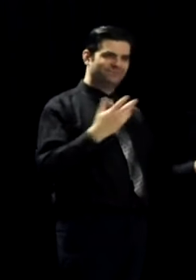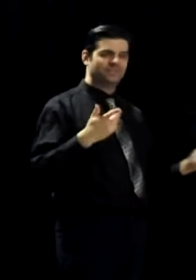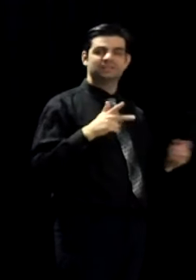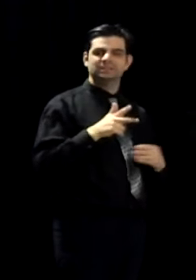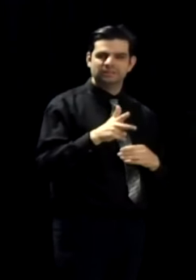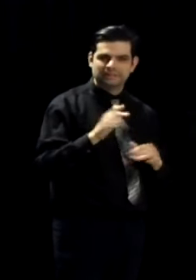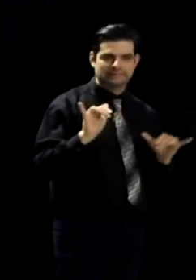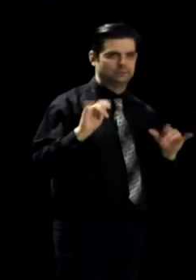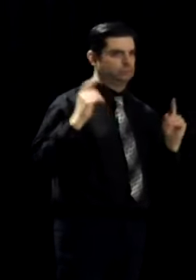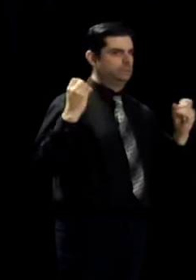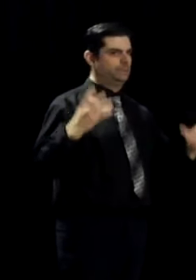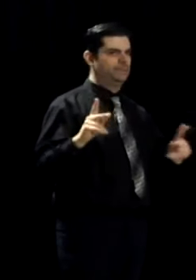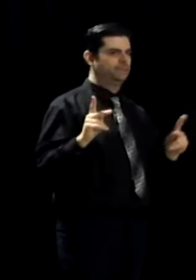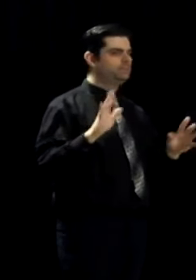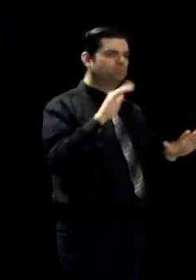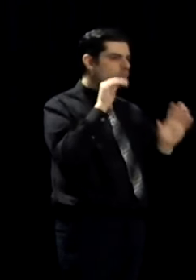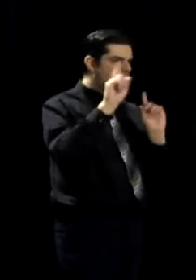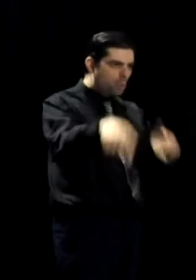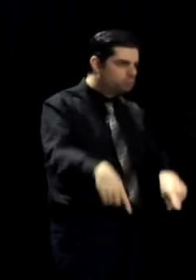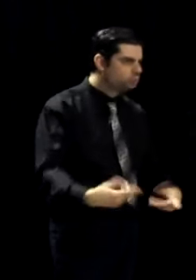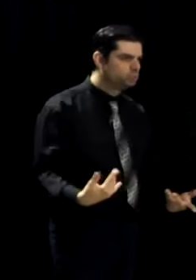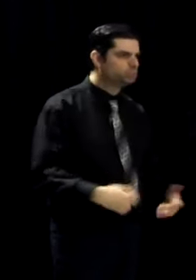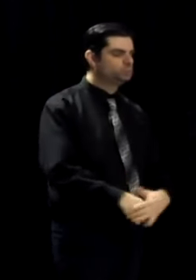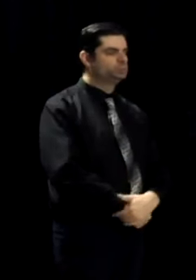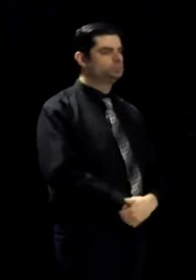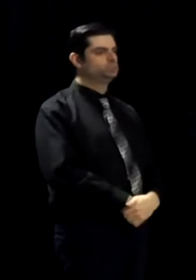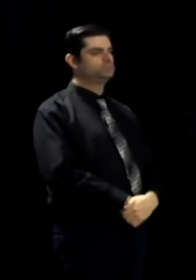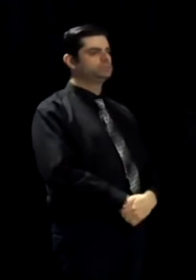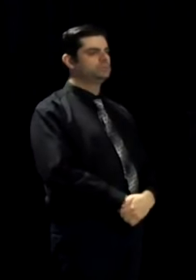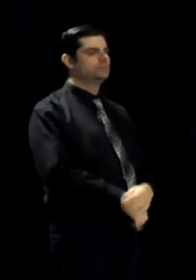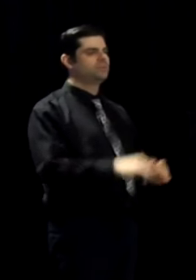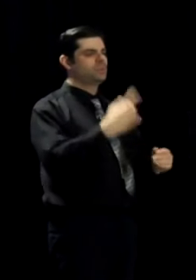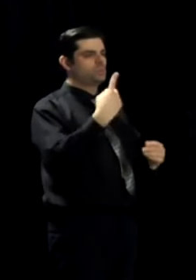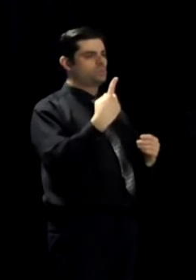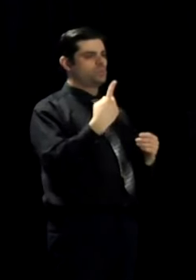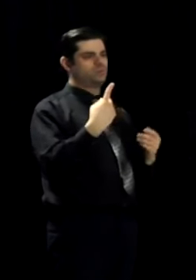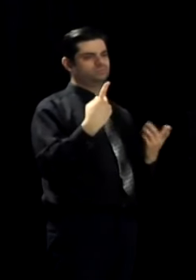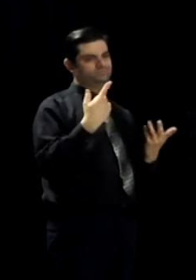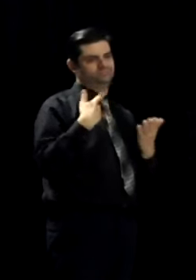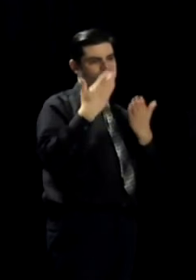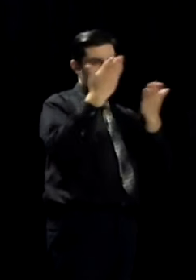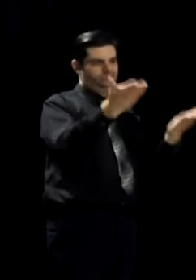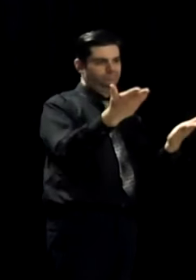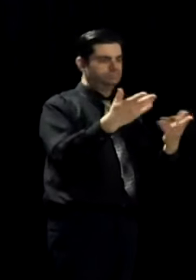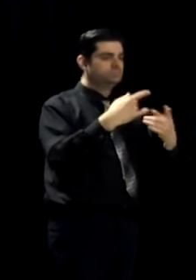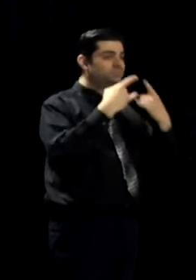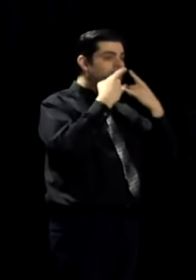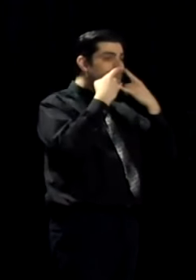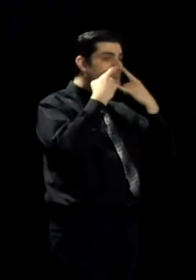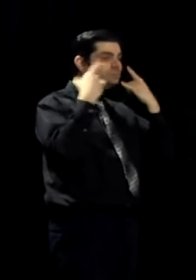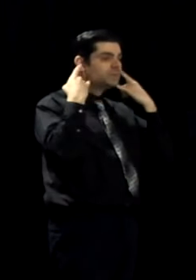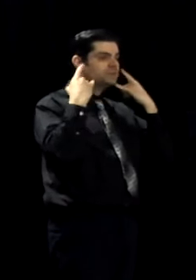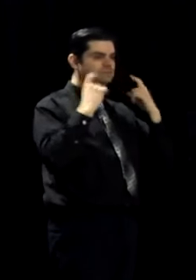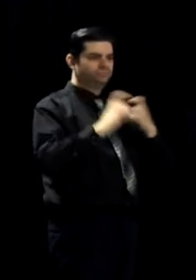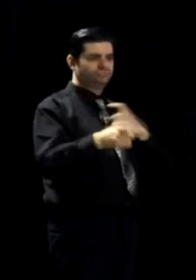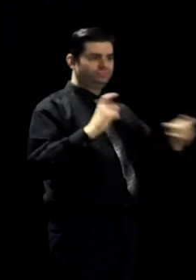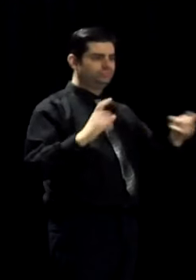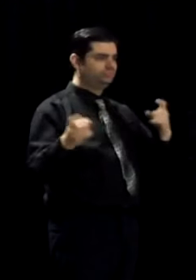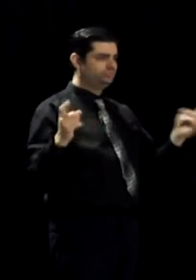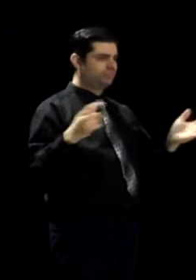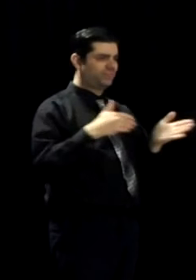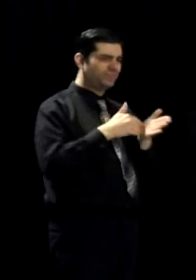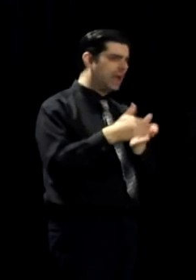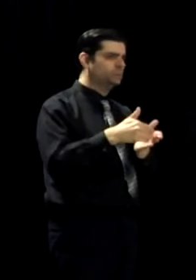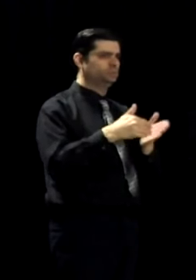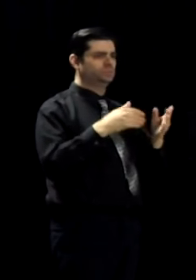Parkway. But that's one way we're doing it. We've given out thousands of masks the past week. And so to various